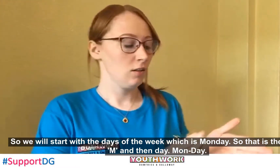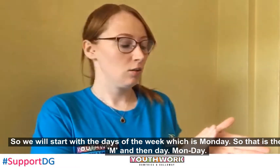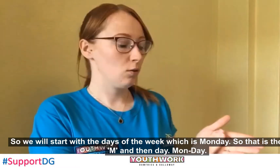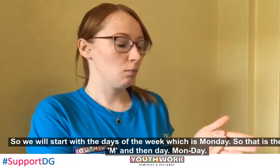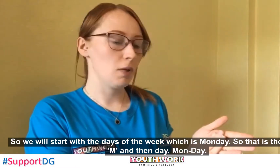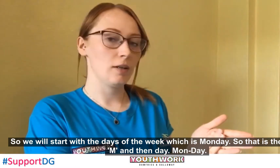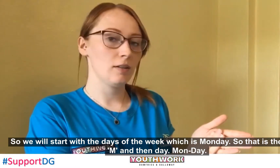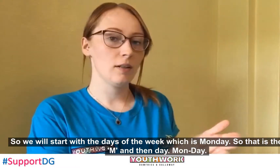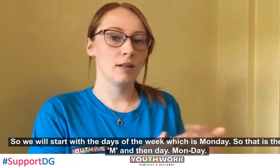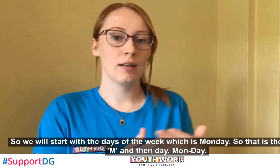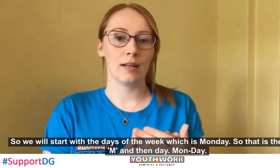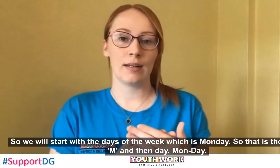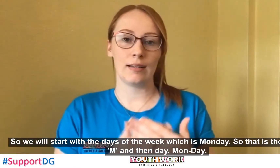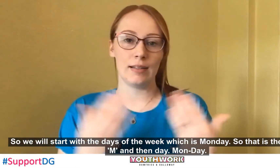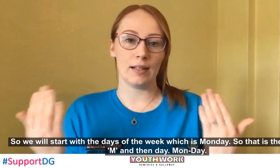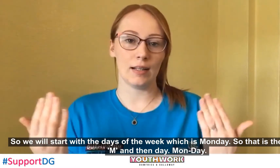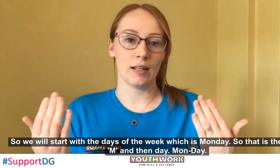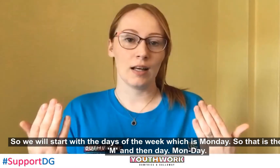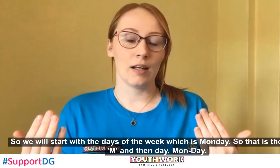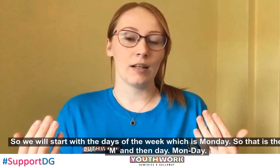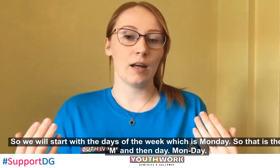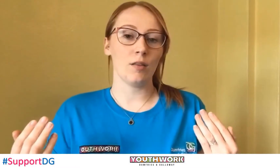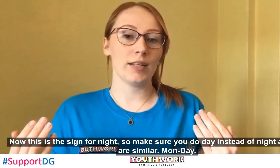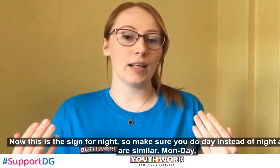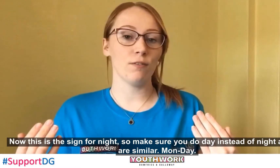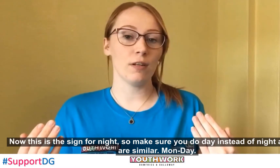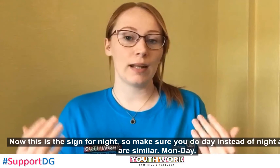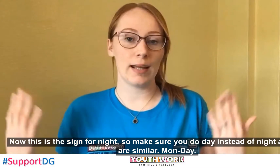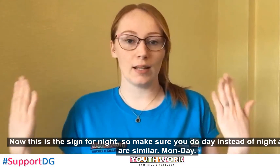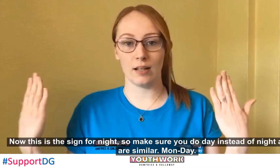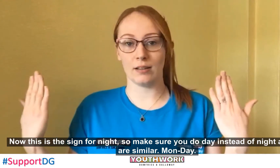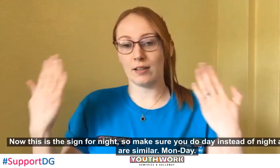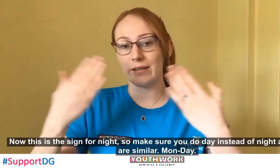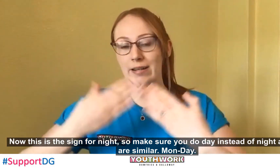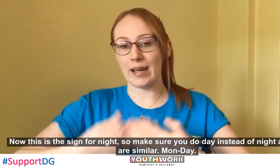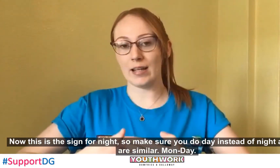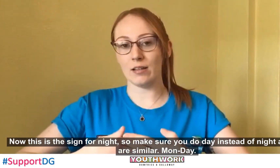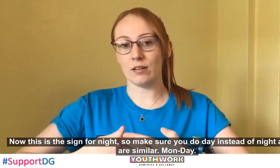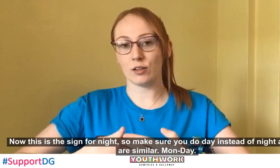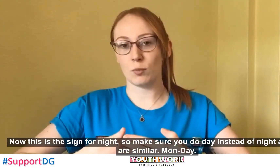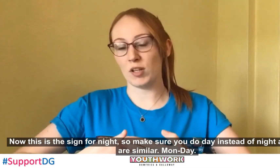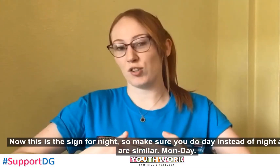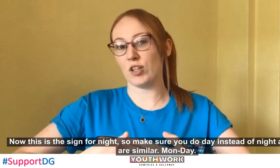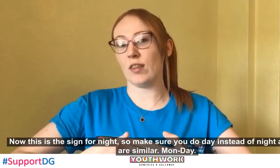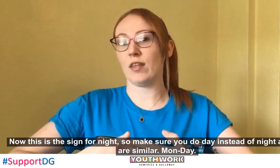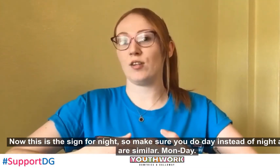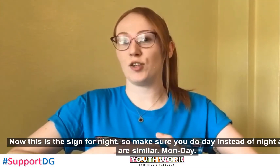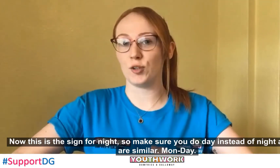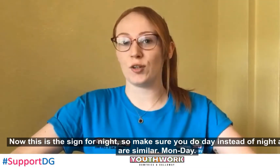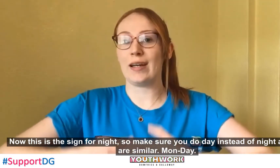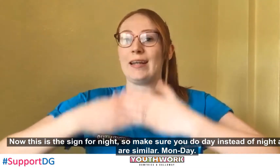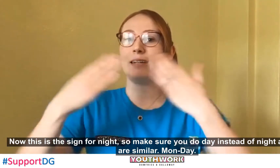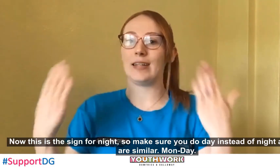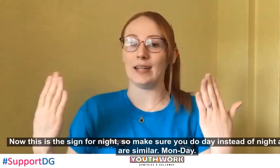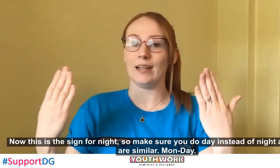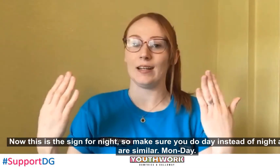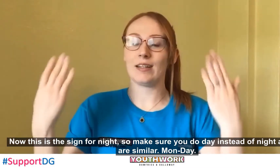So Monday. Now the sign for night is night, so make sure that you do day instead